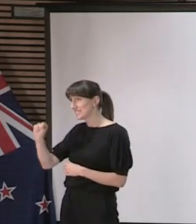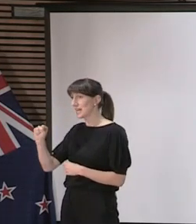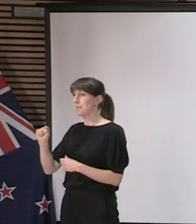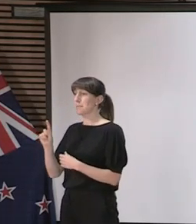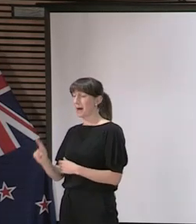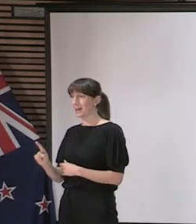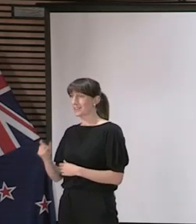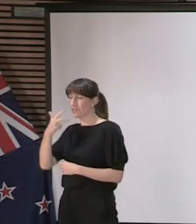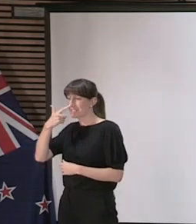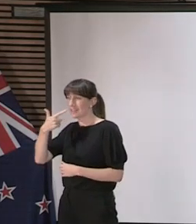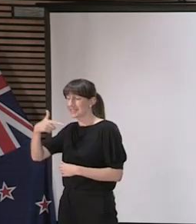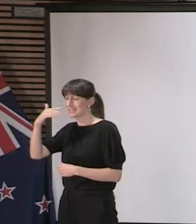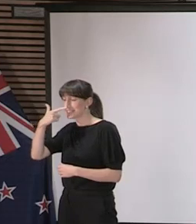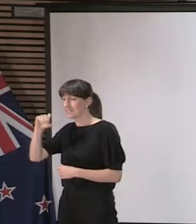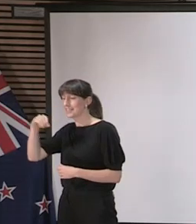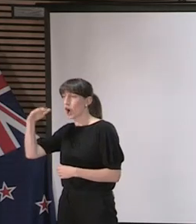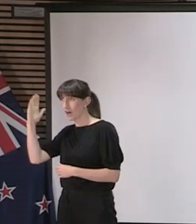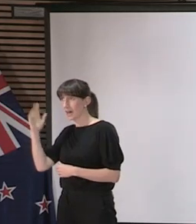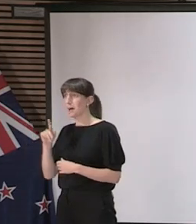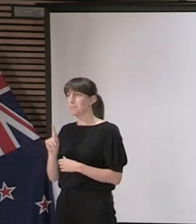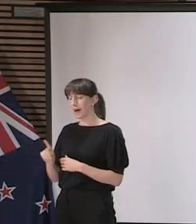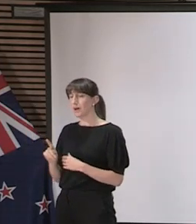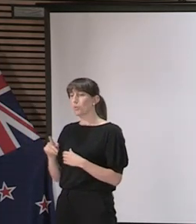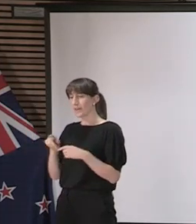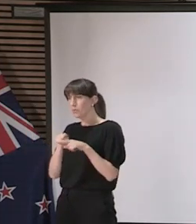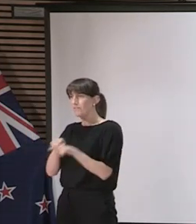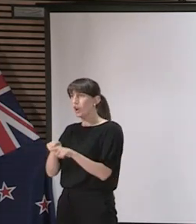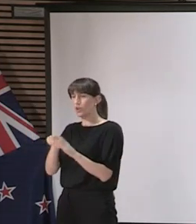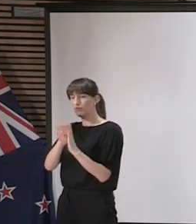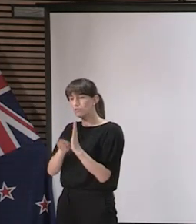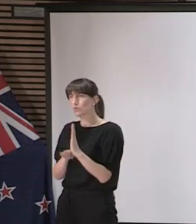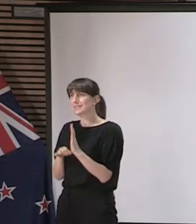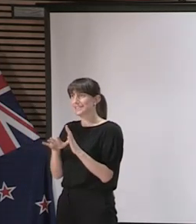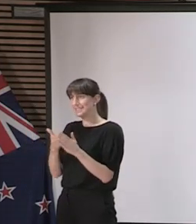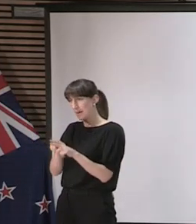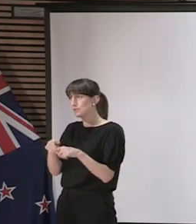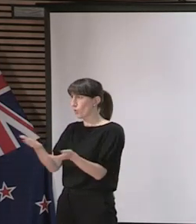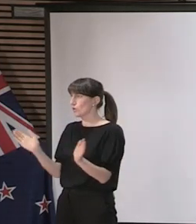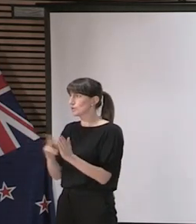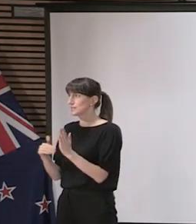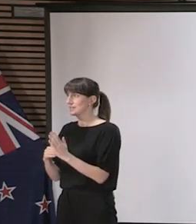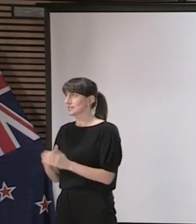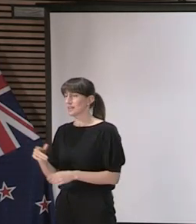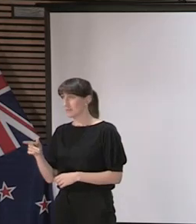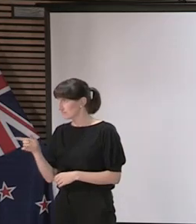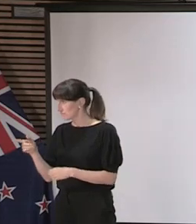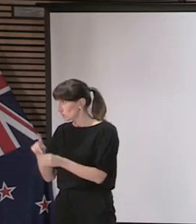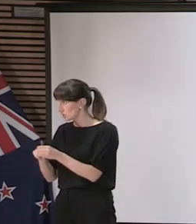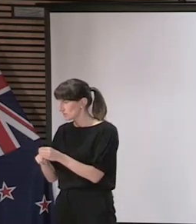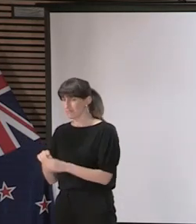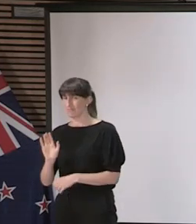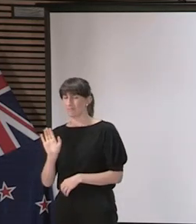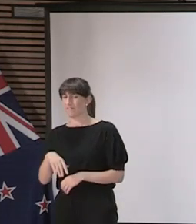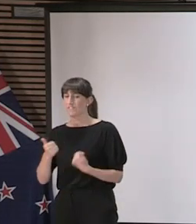Zealanders. I think there's a question right at the other side. Someone's been waiting very patiently. Colette's already asked it. Minister, just on